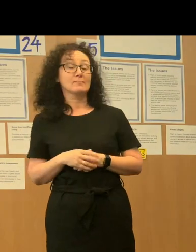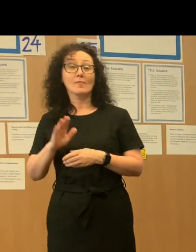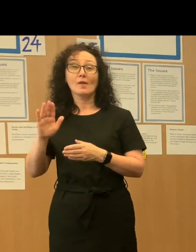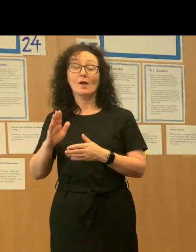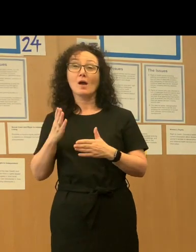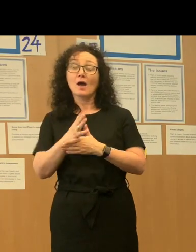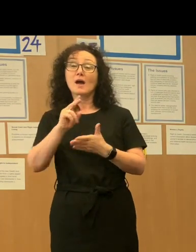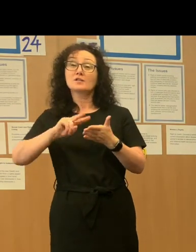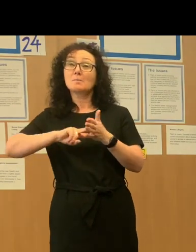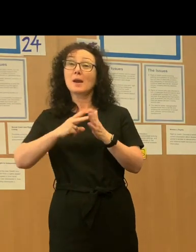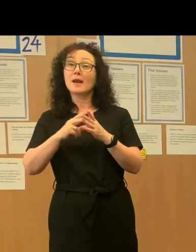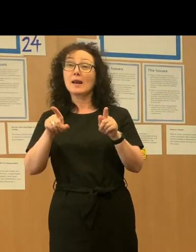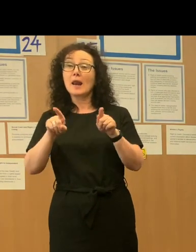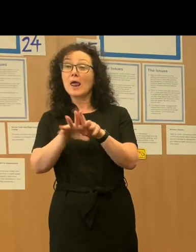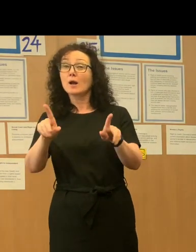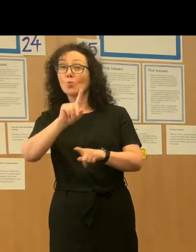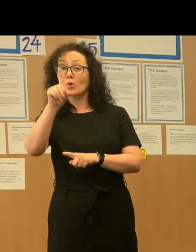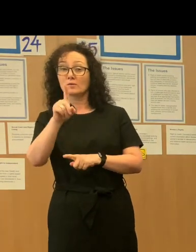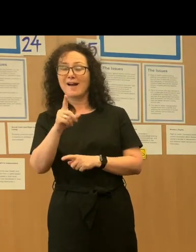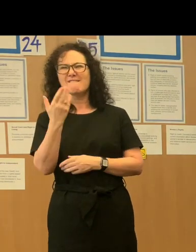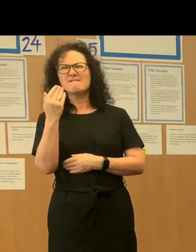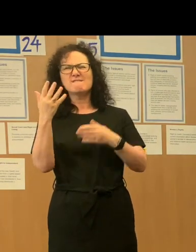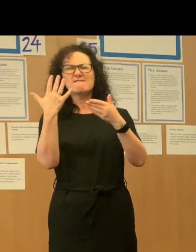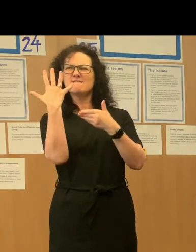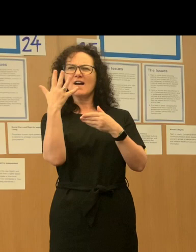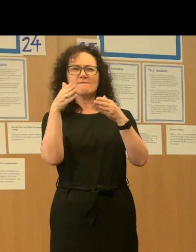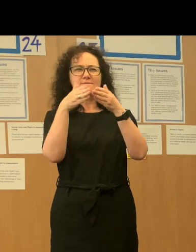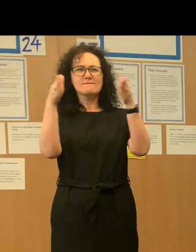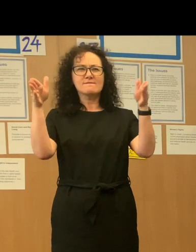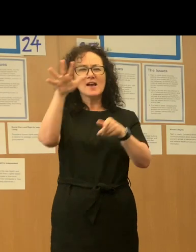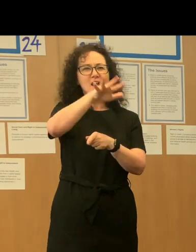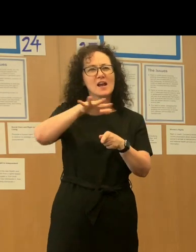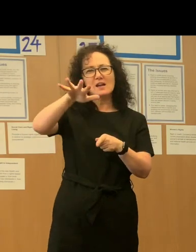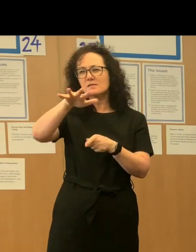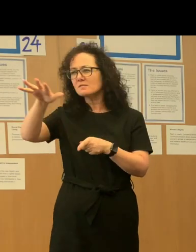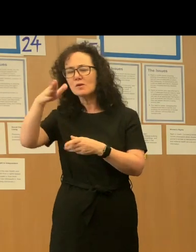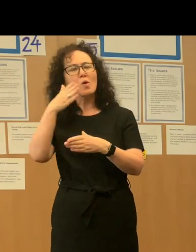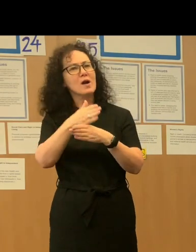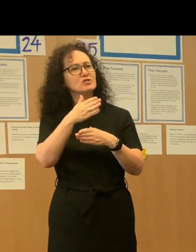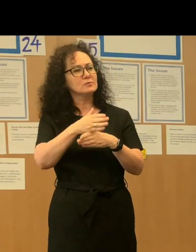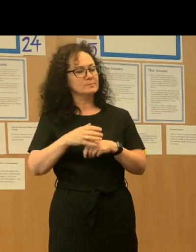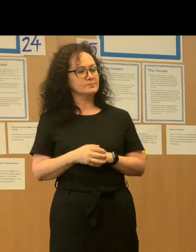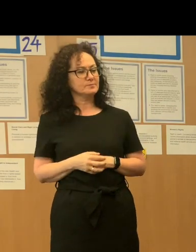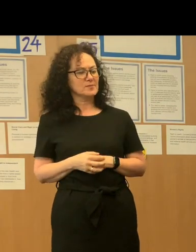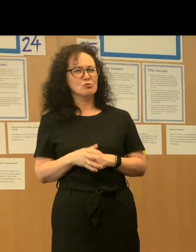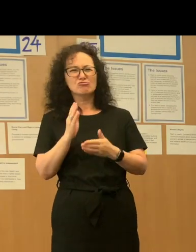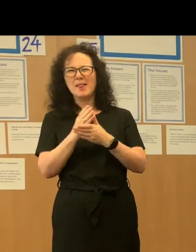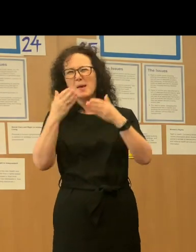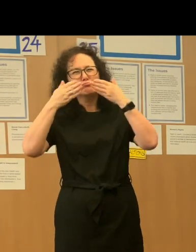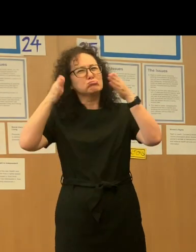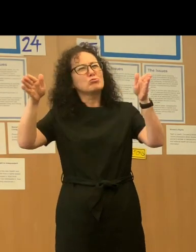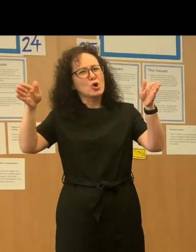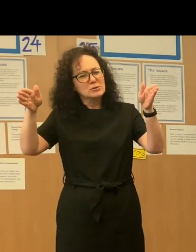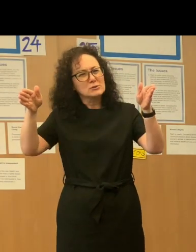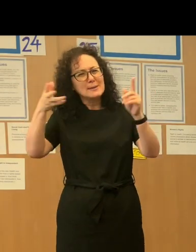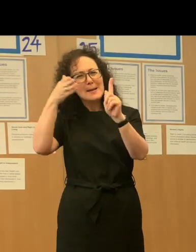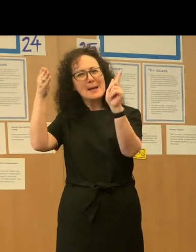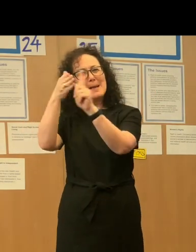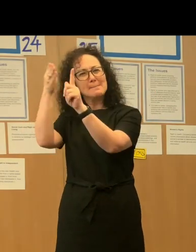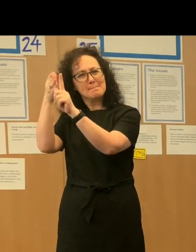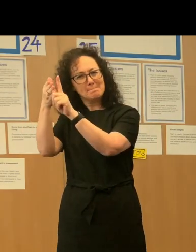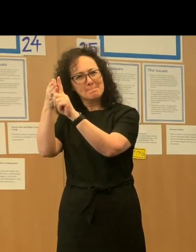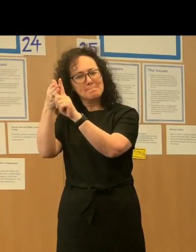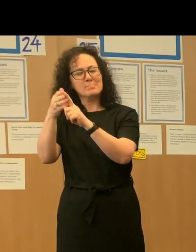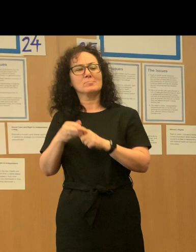So there were 5 broad areas of action under SNAP 1. We had some very broad aims around, first of all, building a better human